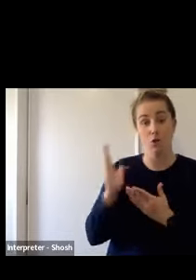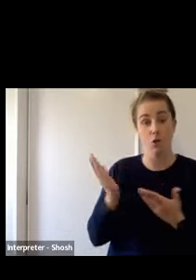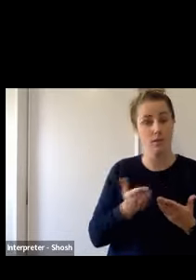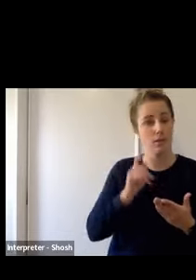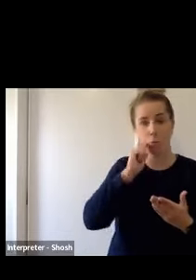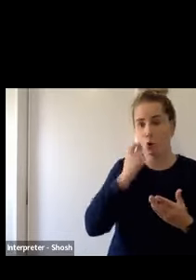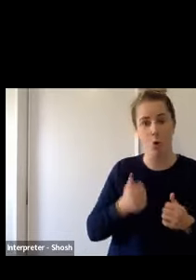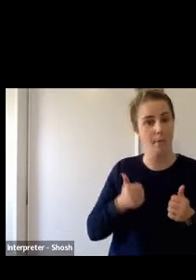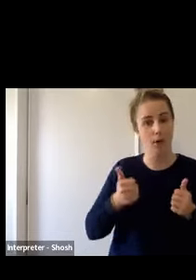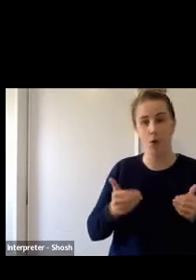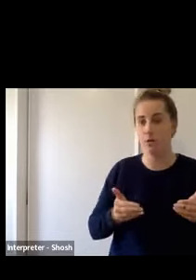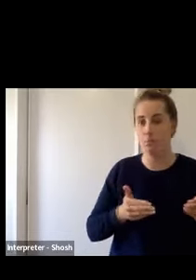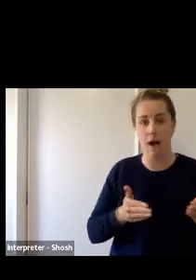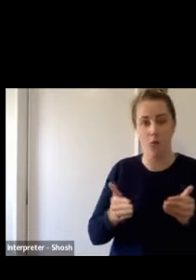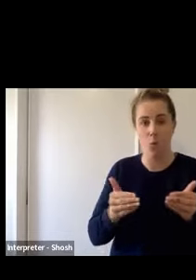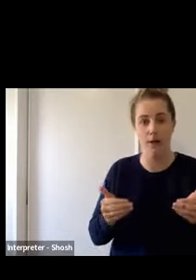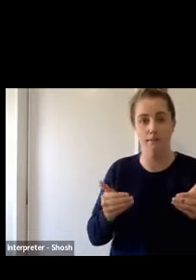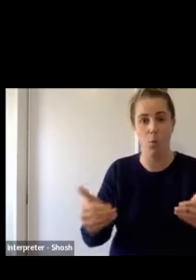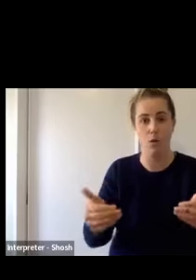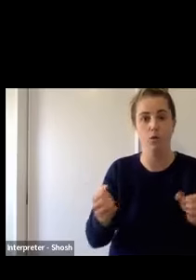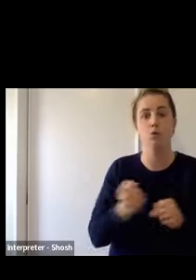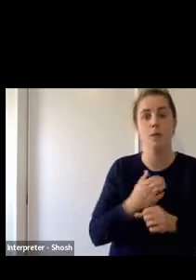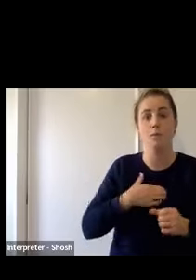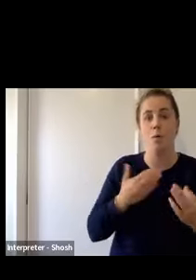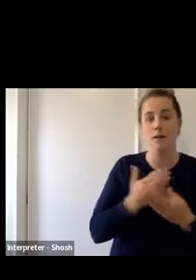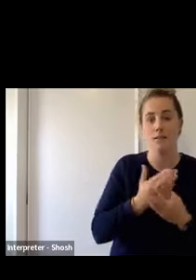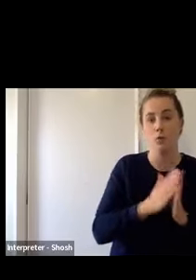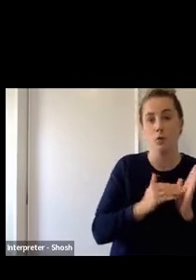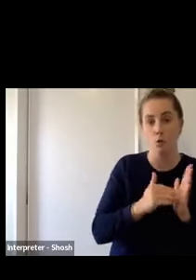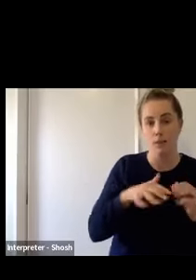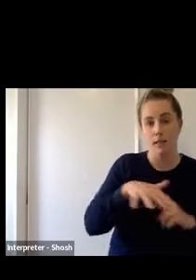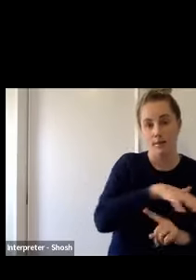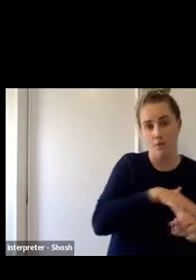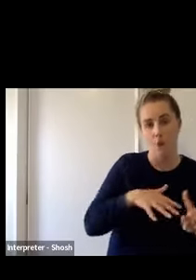good pathway forward for making media more accessible for the New Zealand environment.